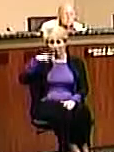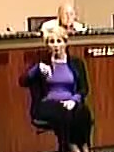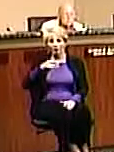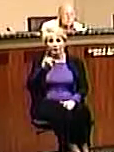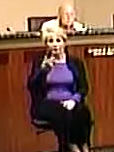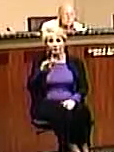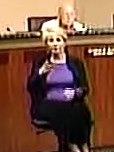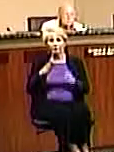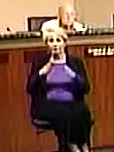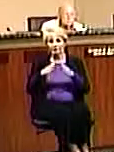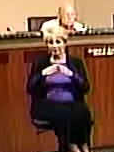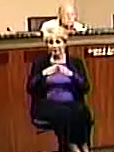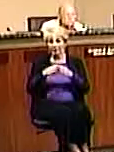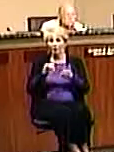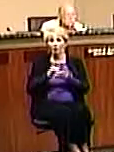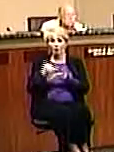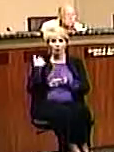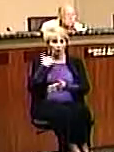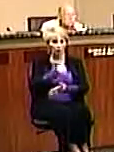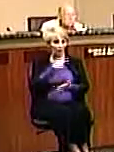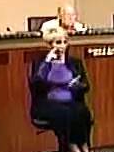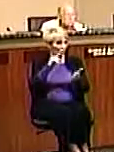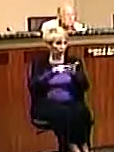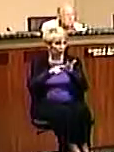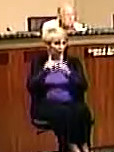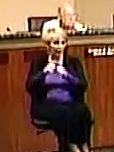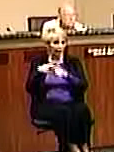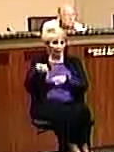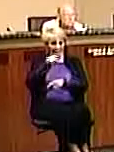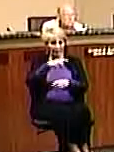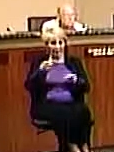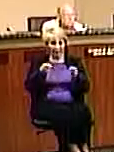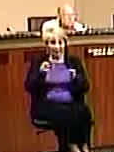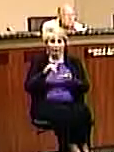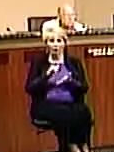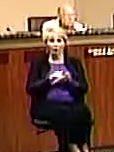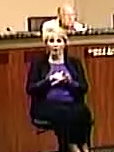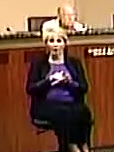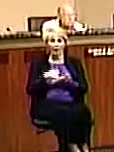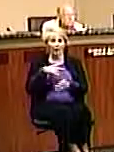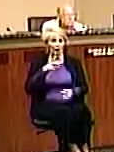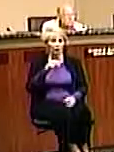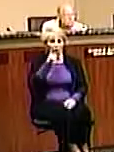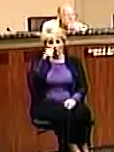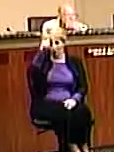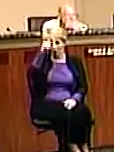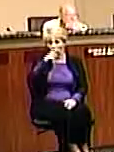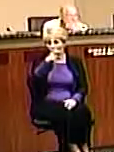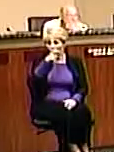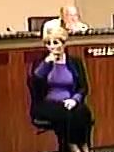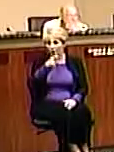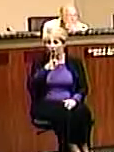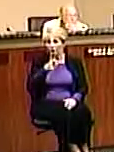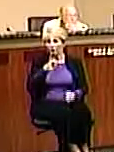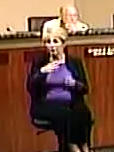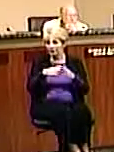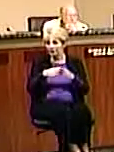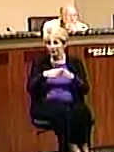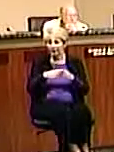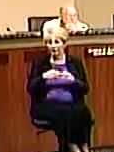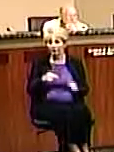several cities that we had looked into how they had handled some of this. I do not recall who that was for us. I'm